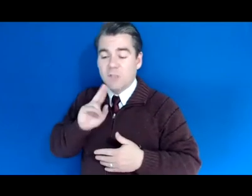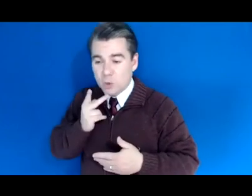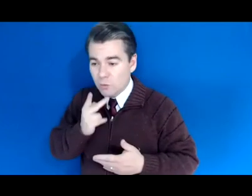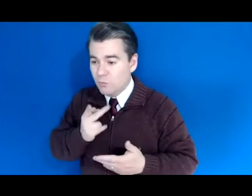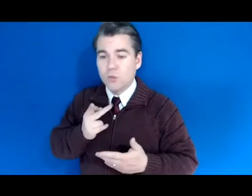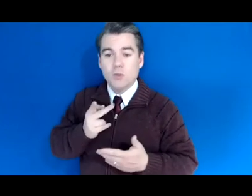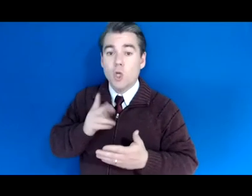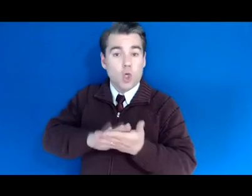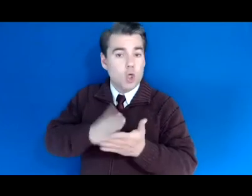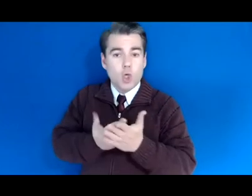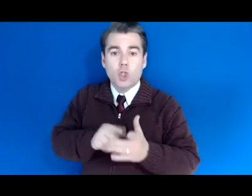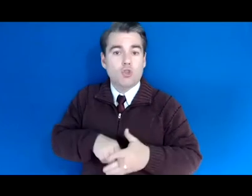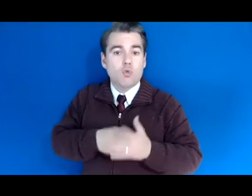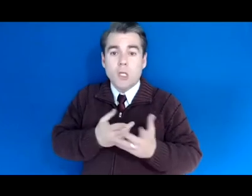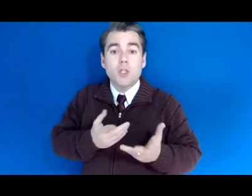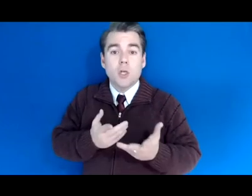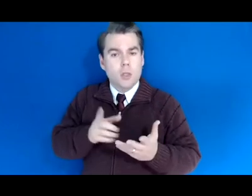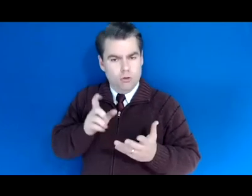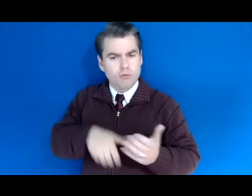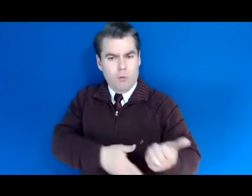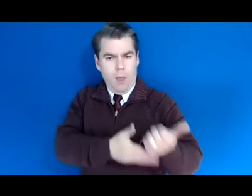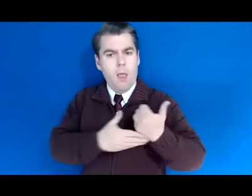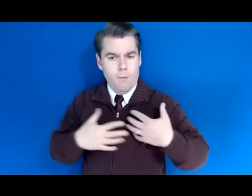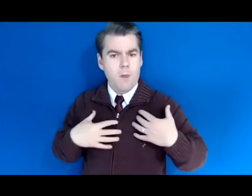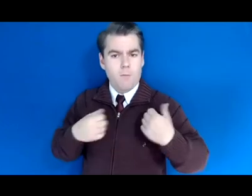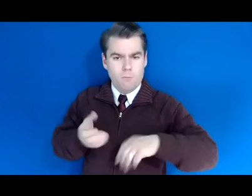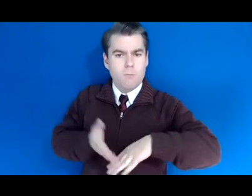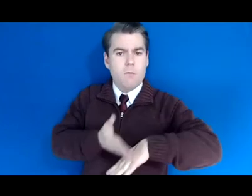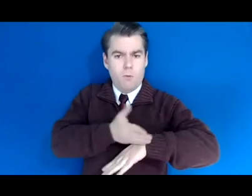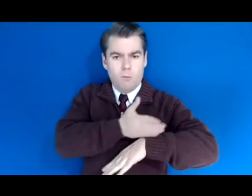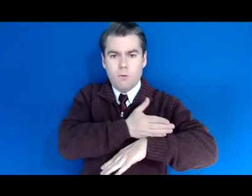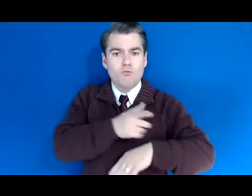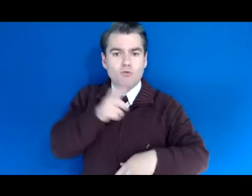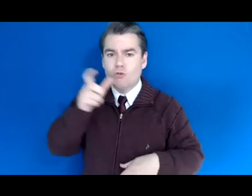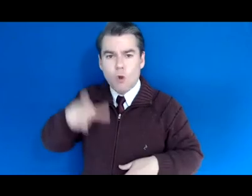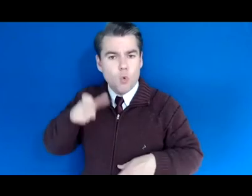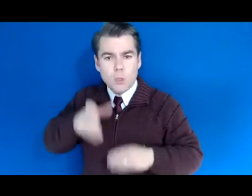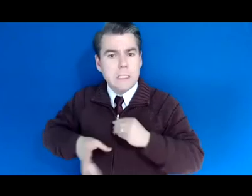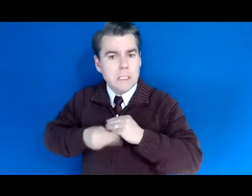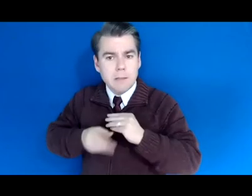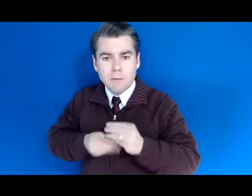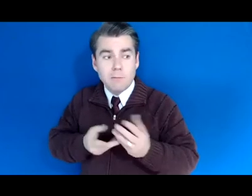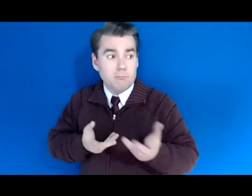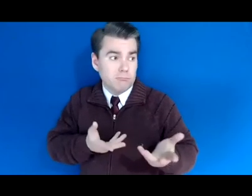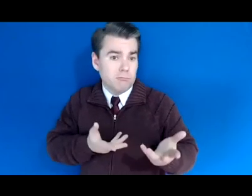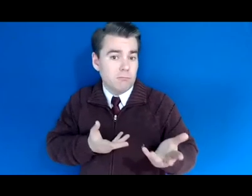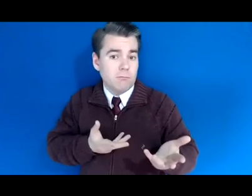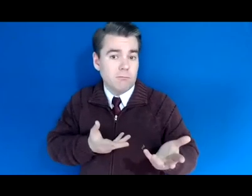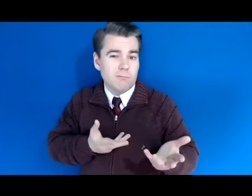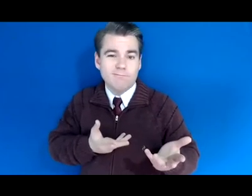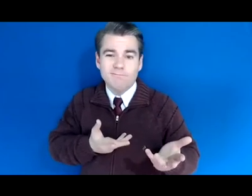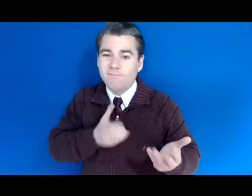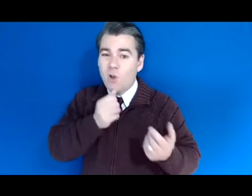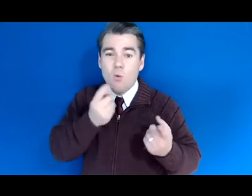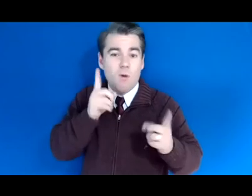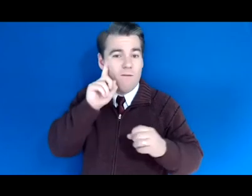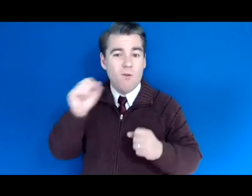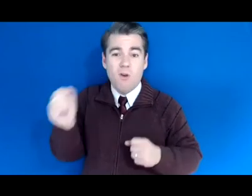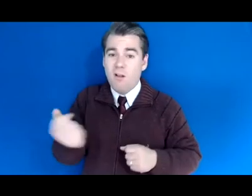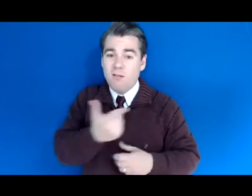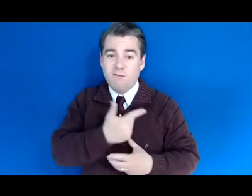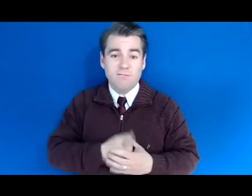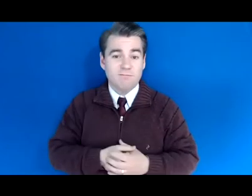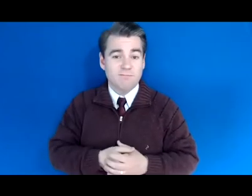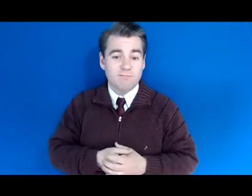foods alone should improve your health to the point that you don't need supplements, it doesn't work for everyone,